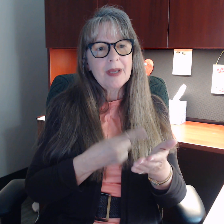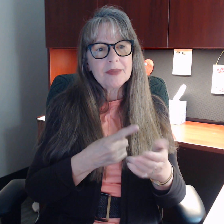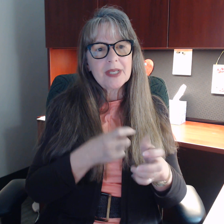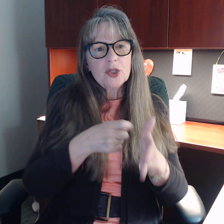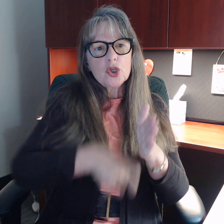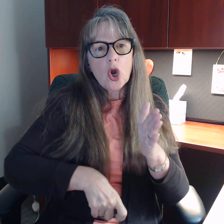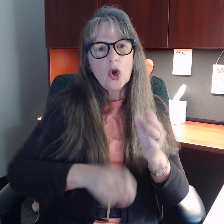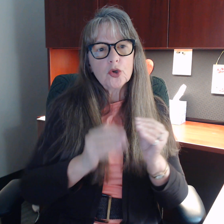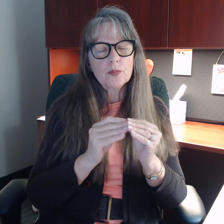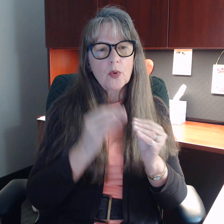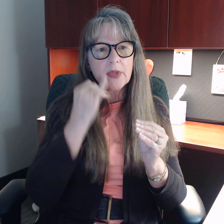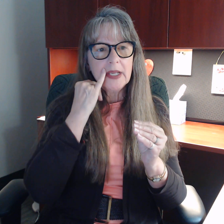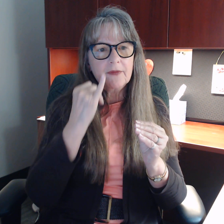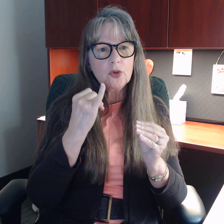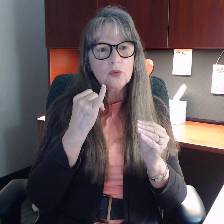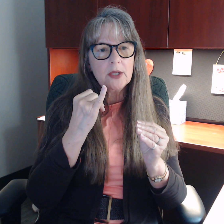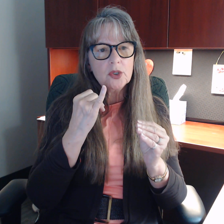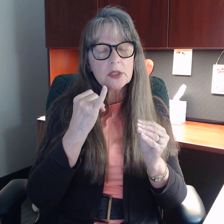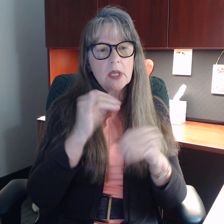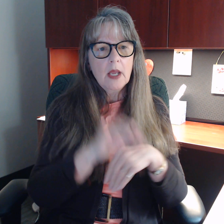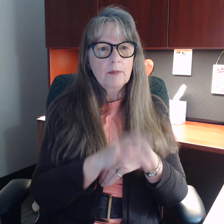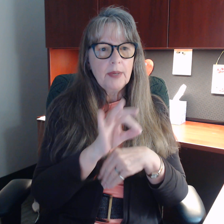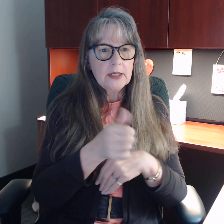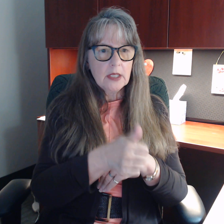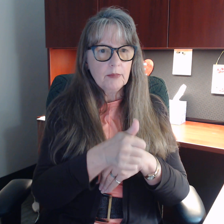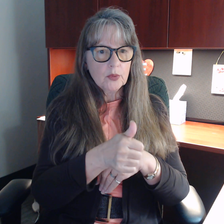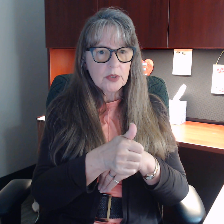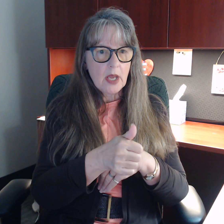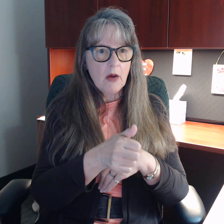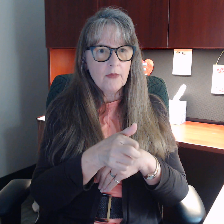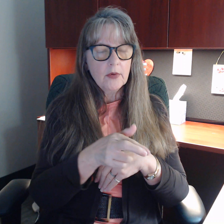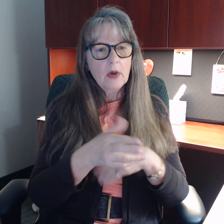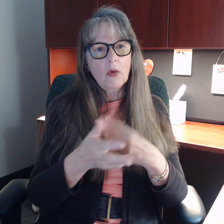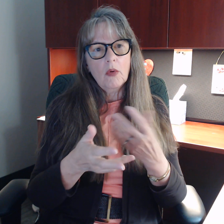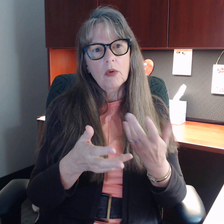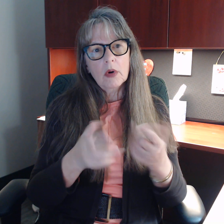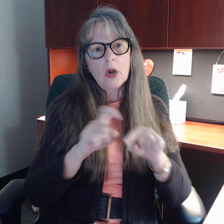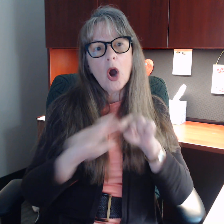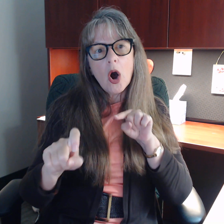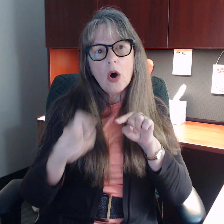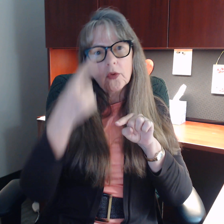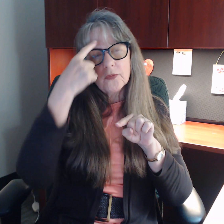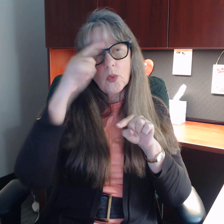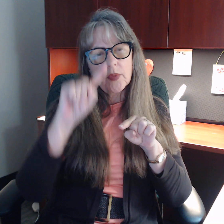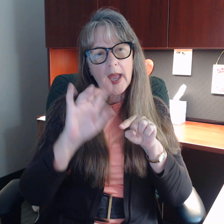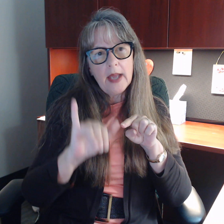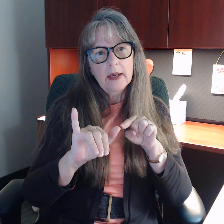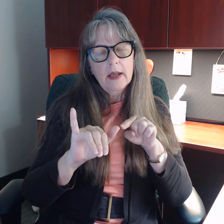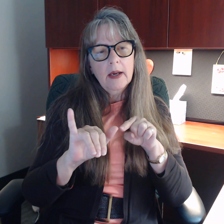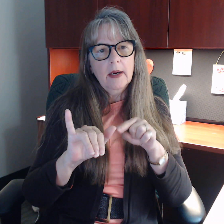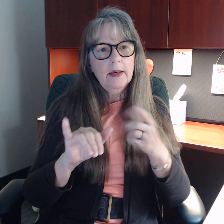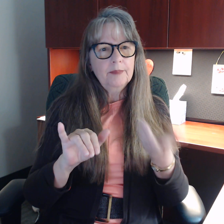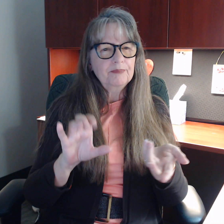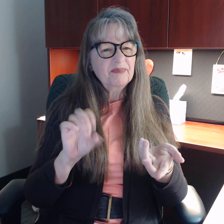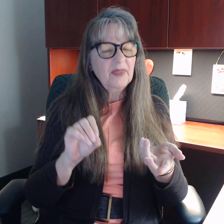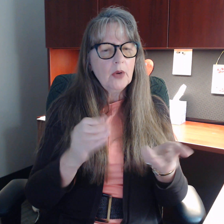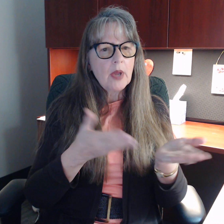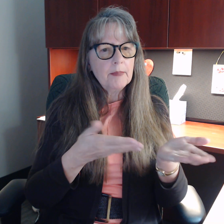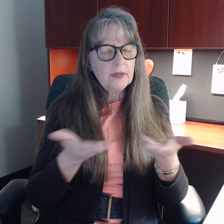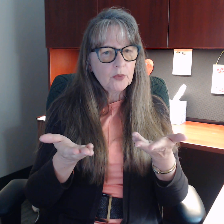they charge more than if you had just picked it up yourself or called for that company for